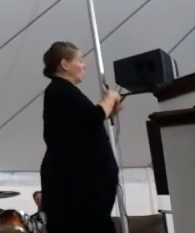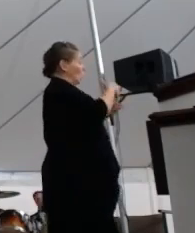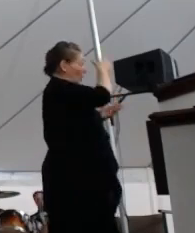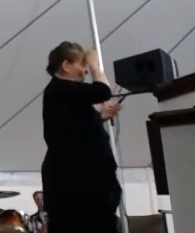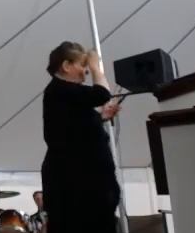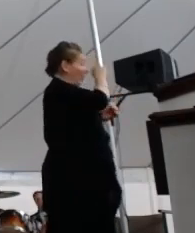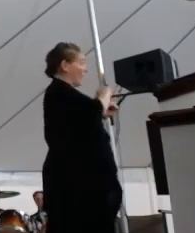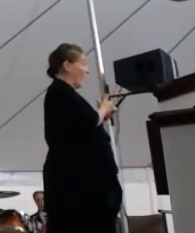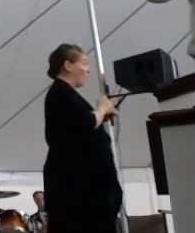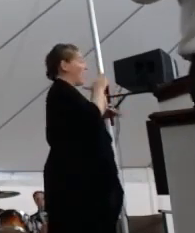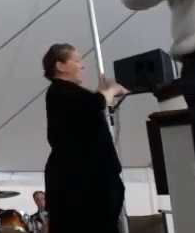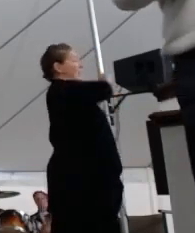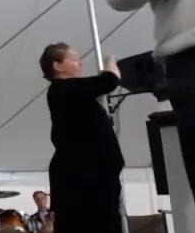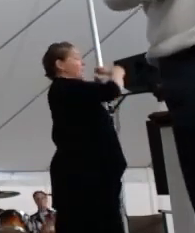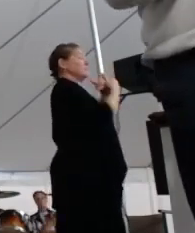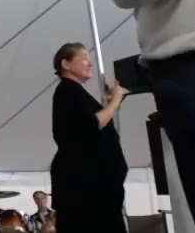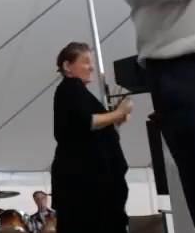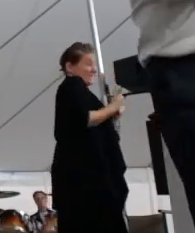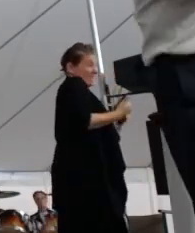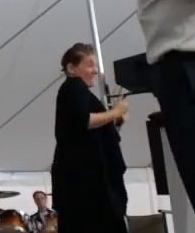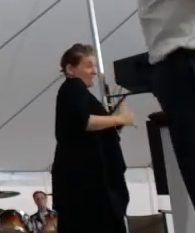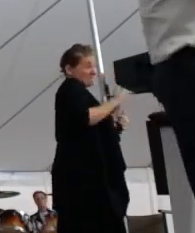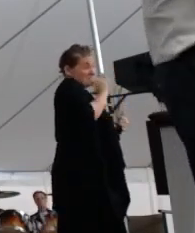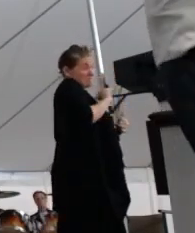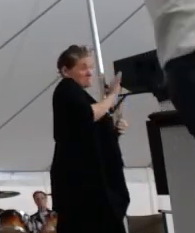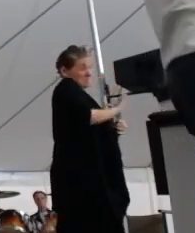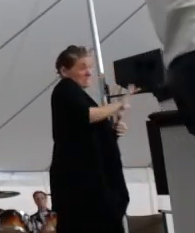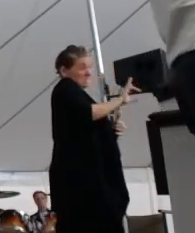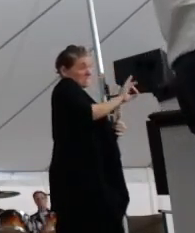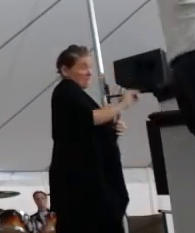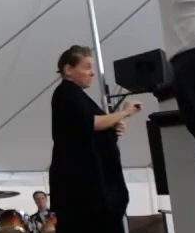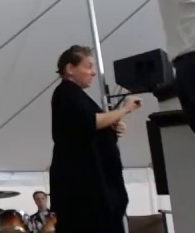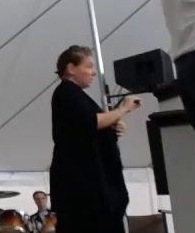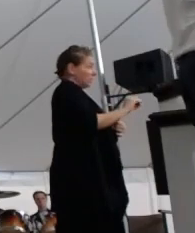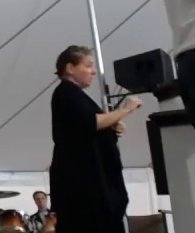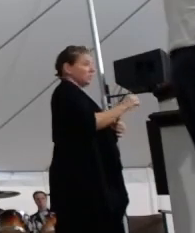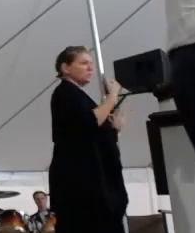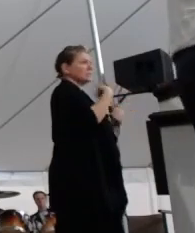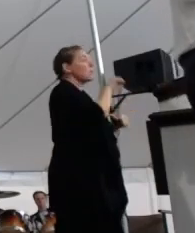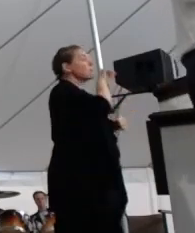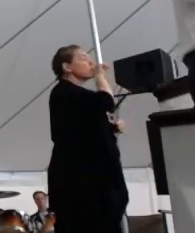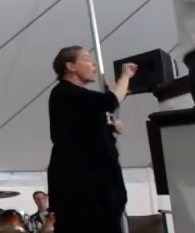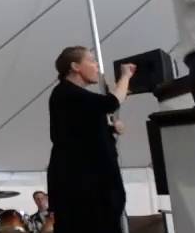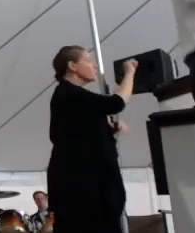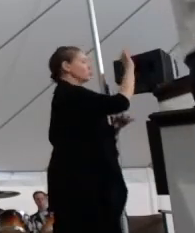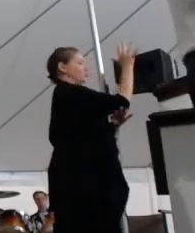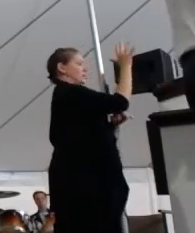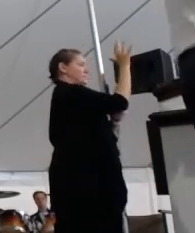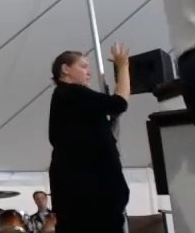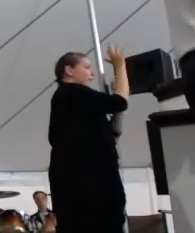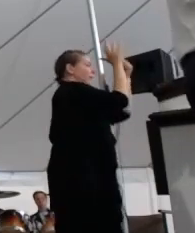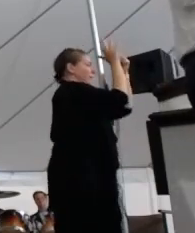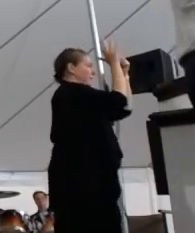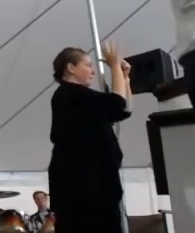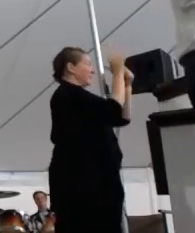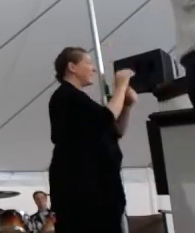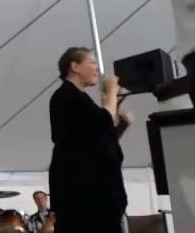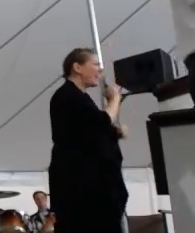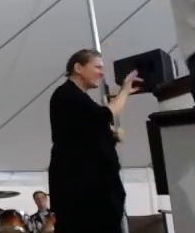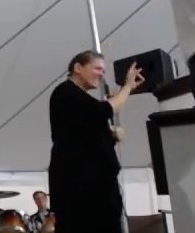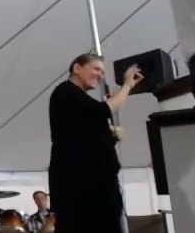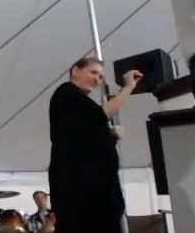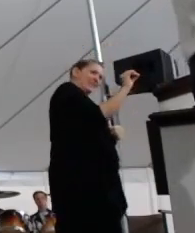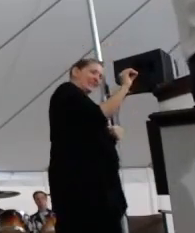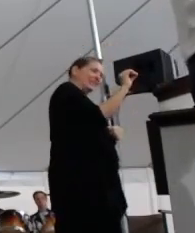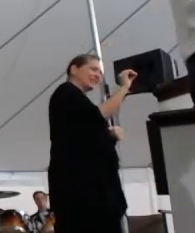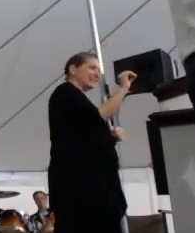even today, in her mid-70s, it is known that she loves to climb into trees. In her 70s, she